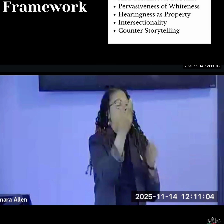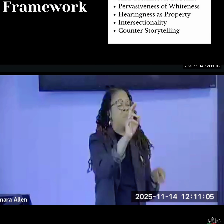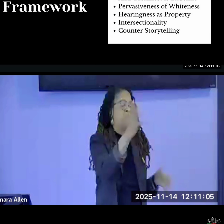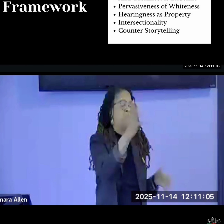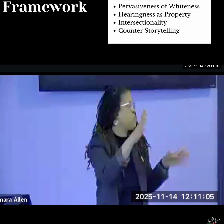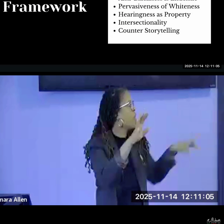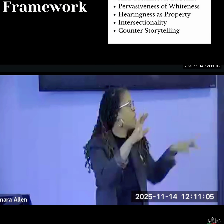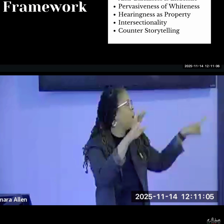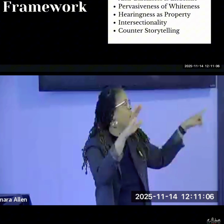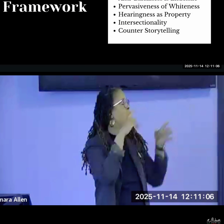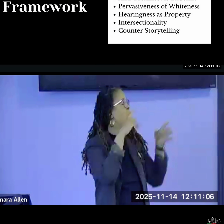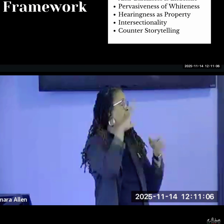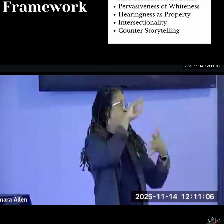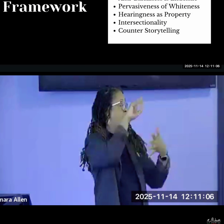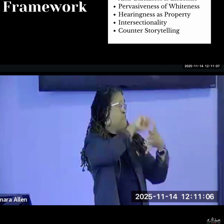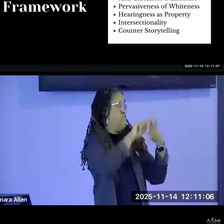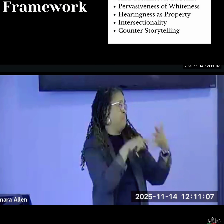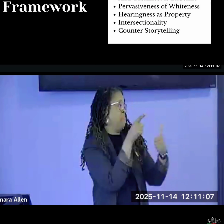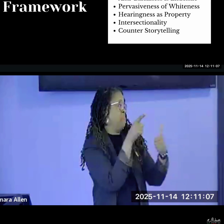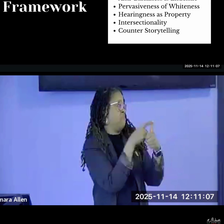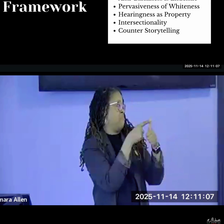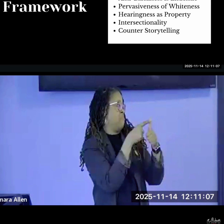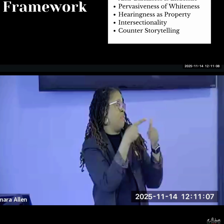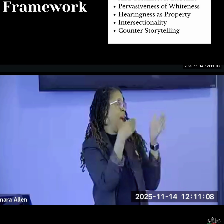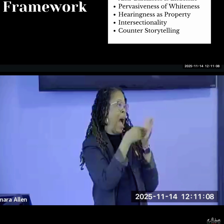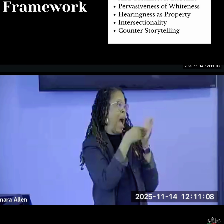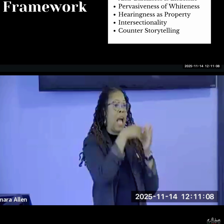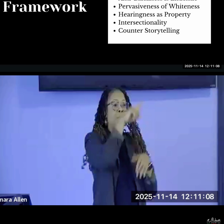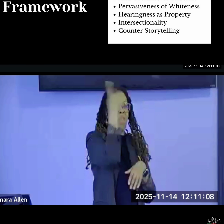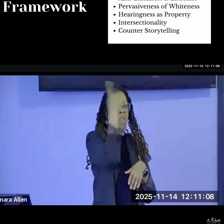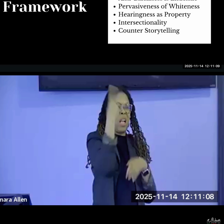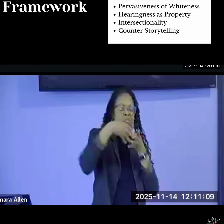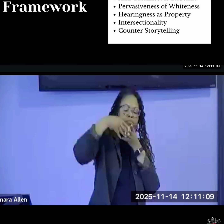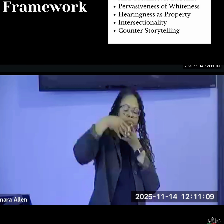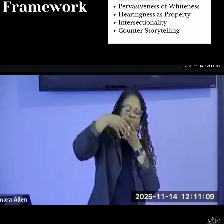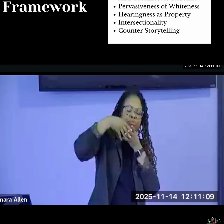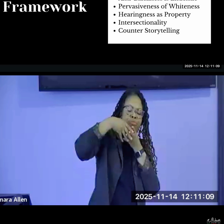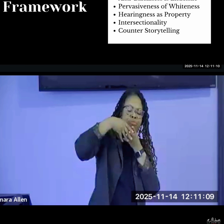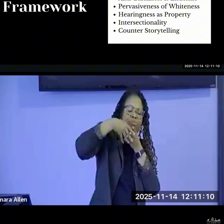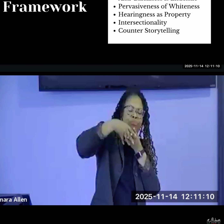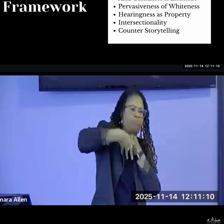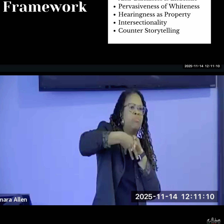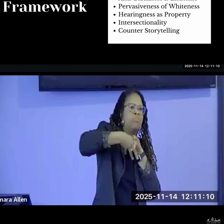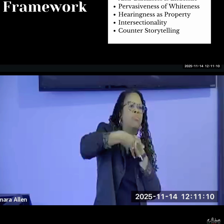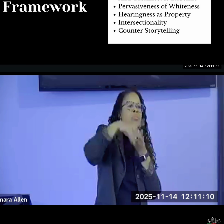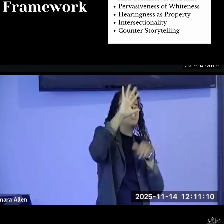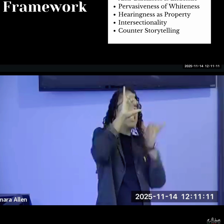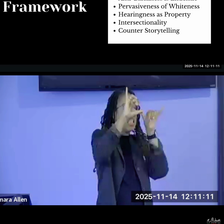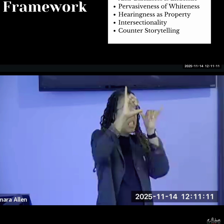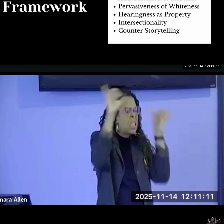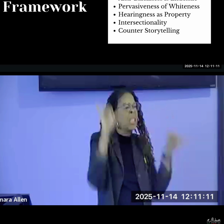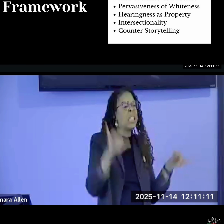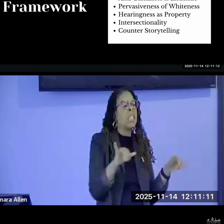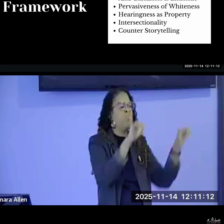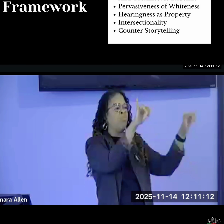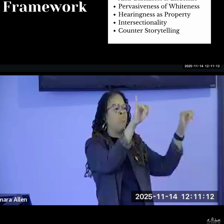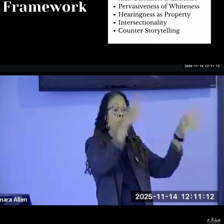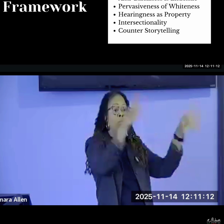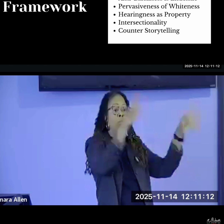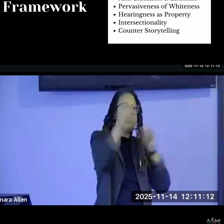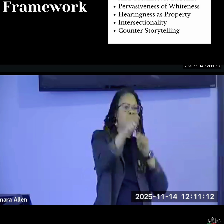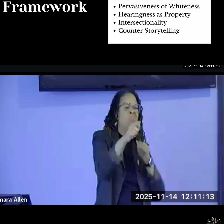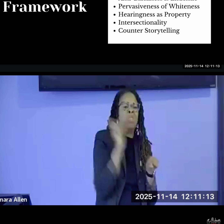Listed here are the components. And first let's start with anti-Blackness and how it is